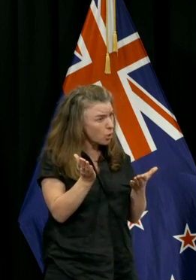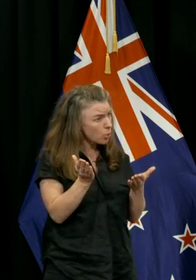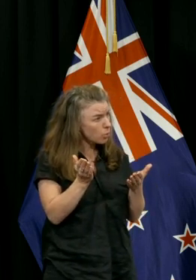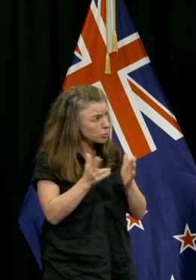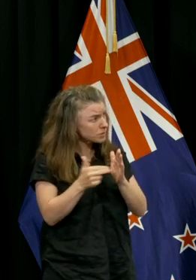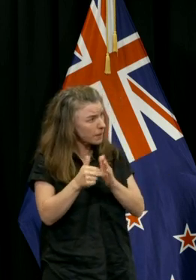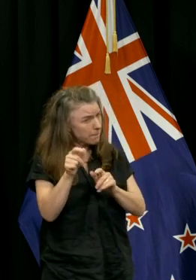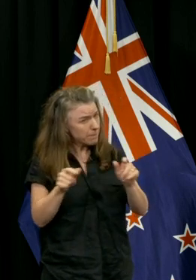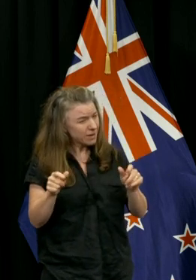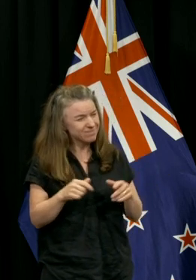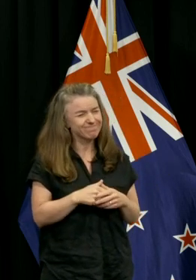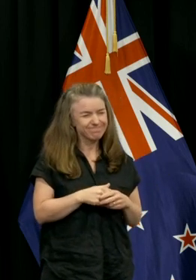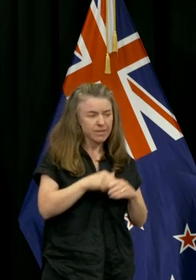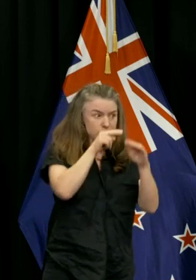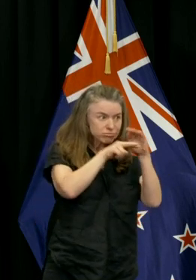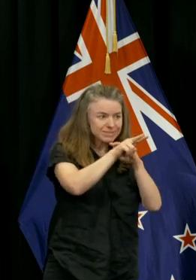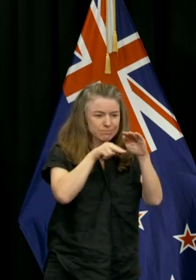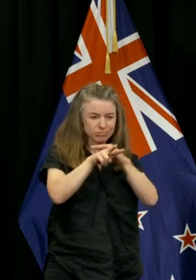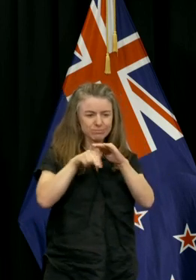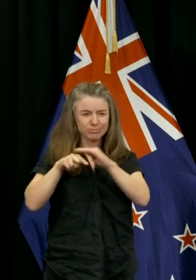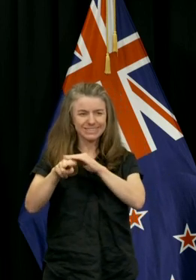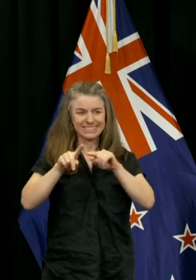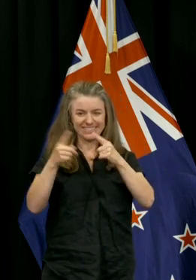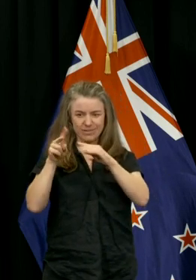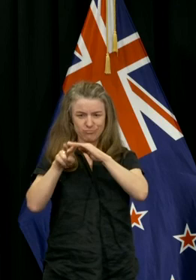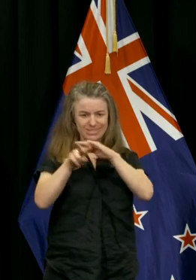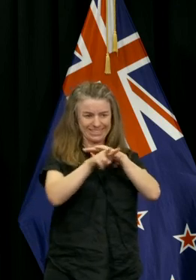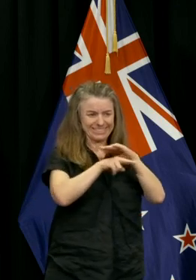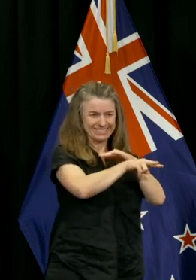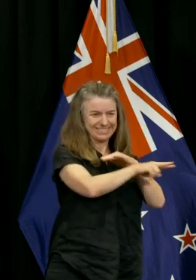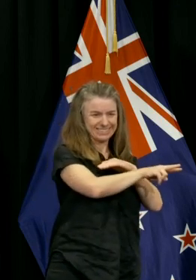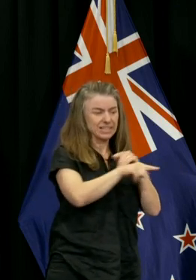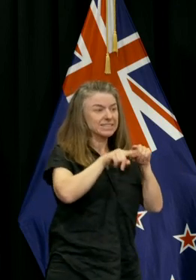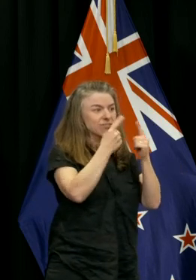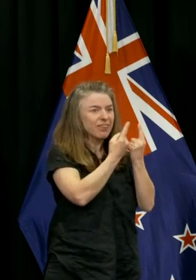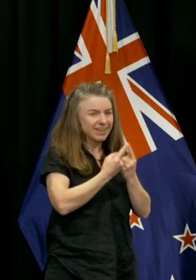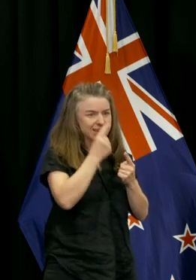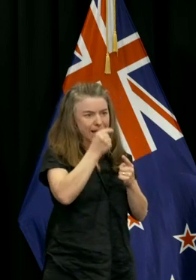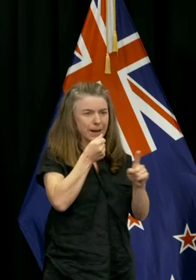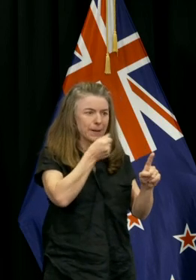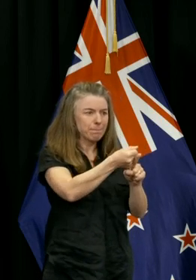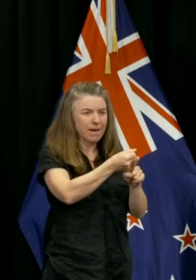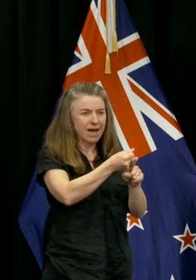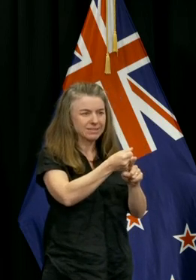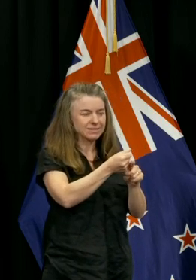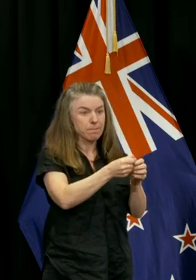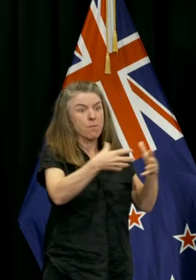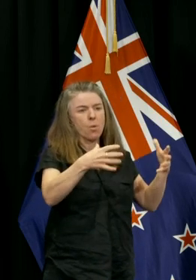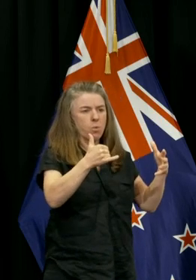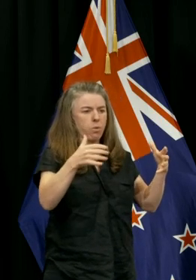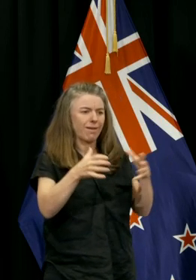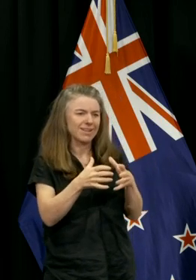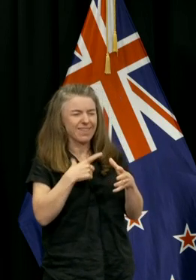course, there's so much variation, and those variables make it very, very difficult, which is why I've given a